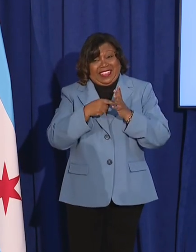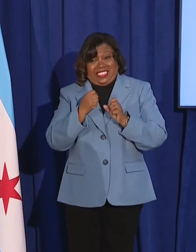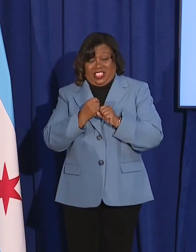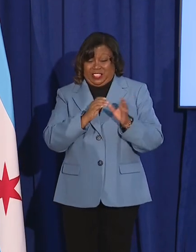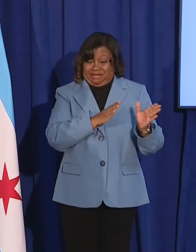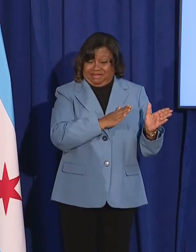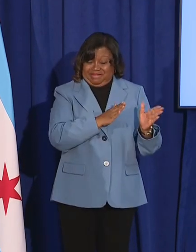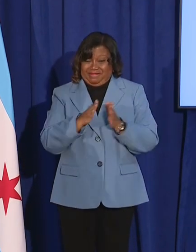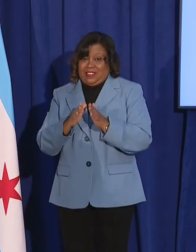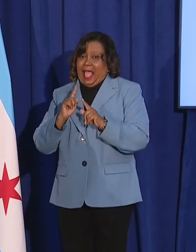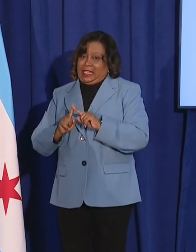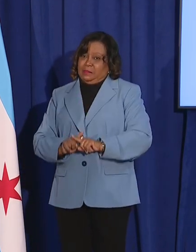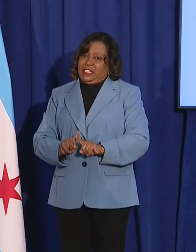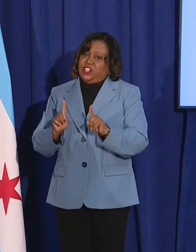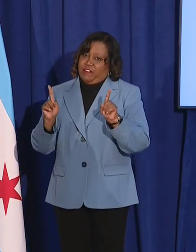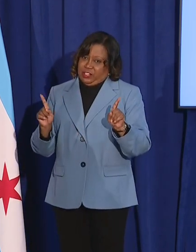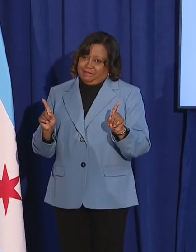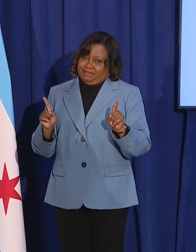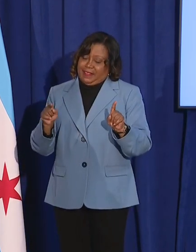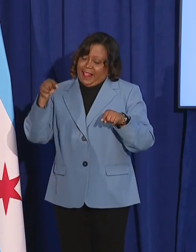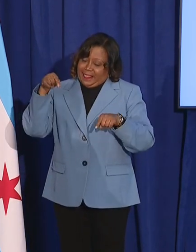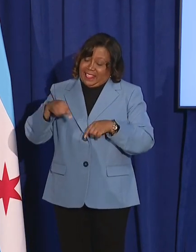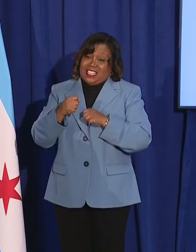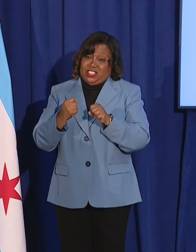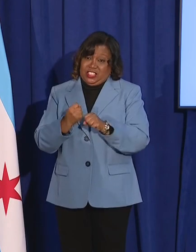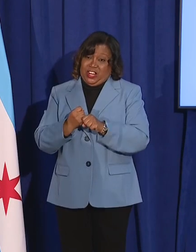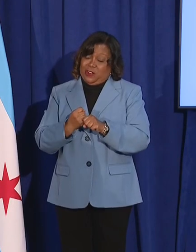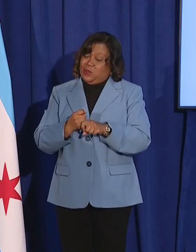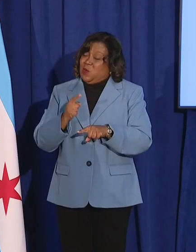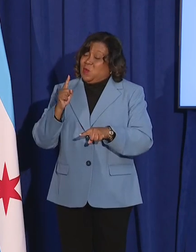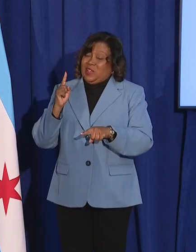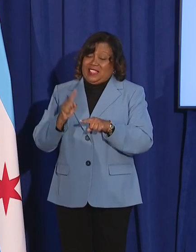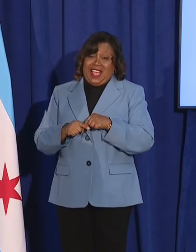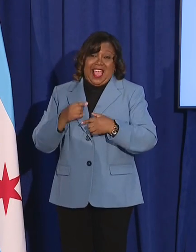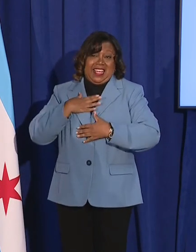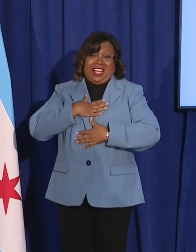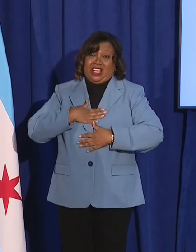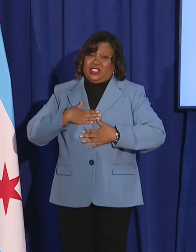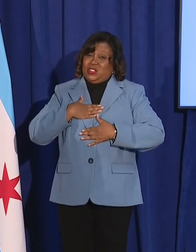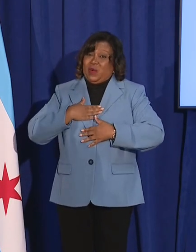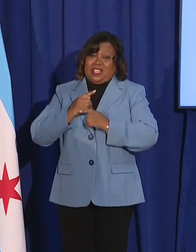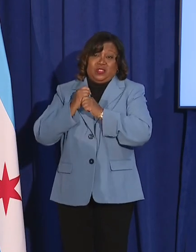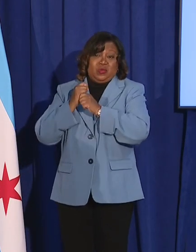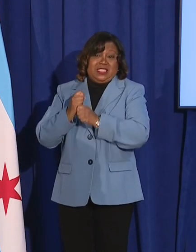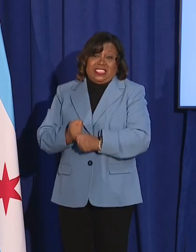year has to be different. This year, we can't enjoy the